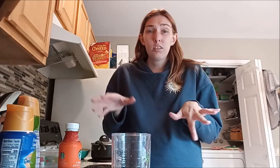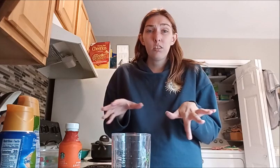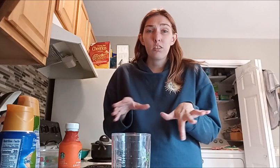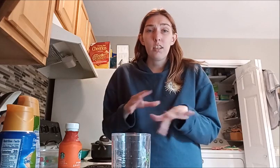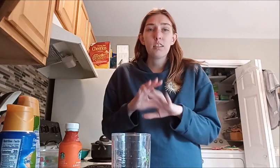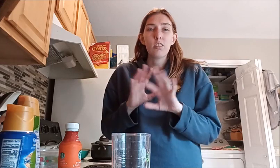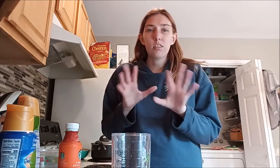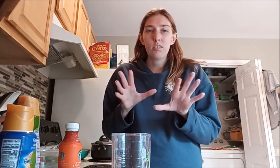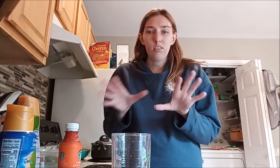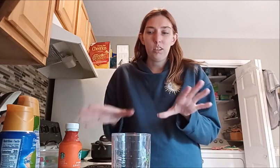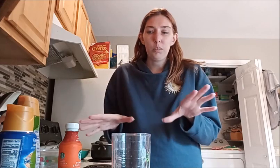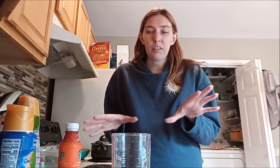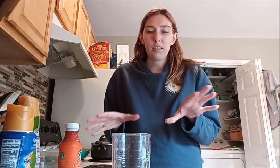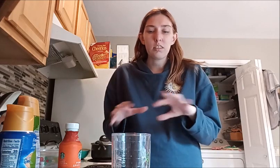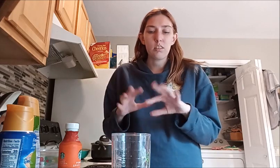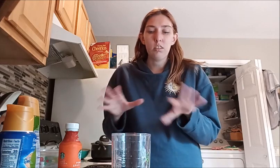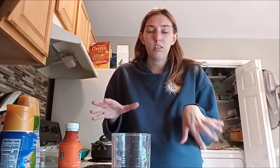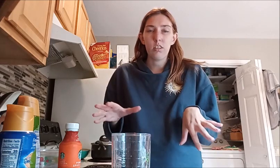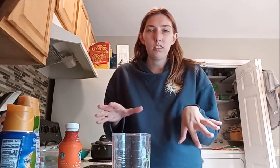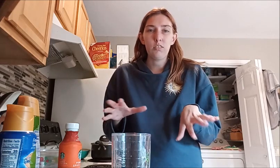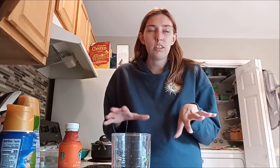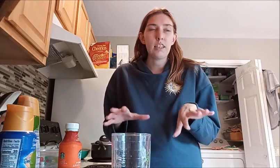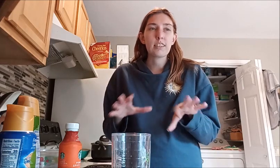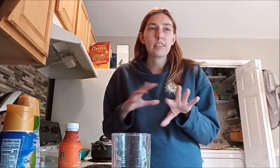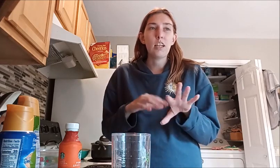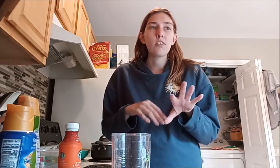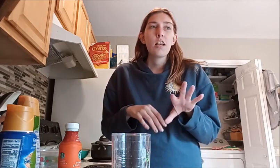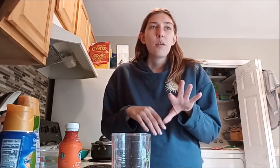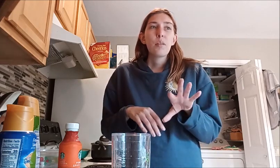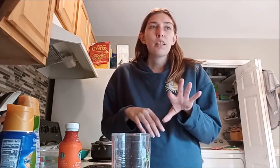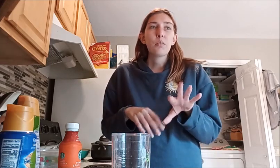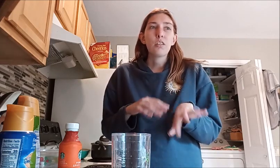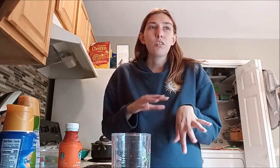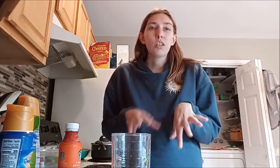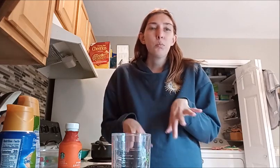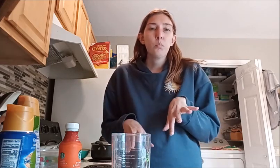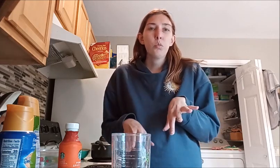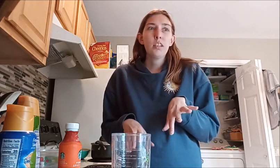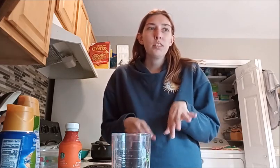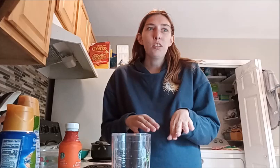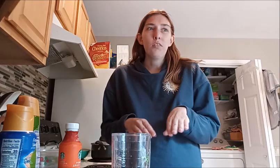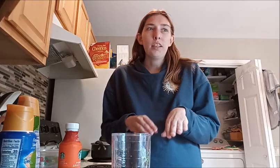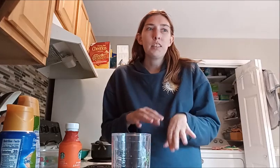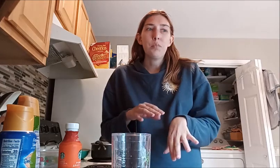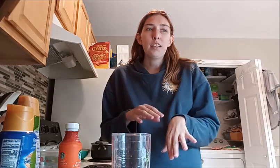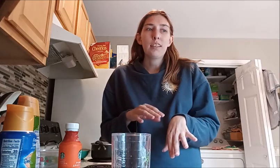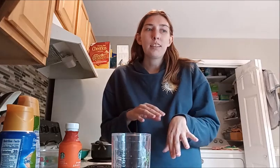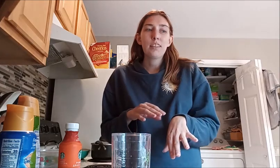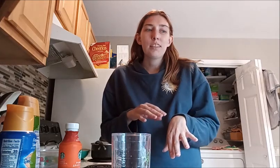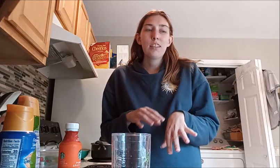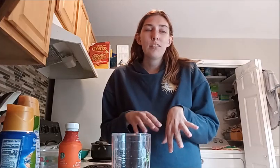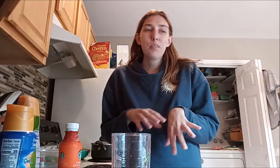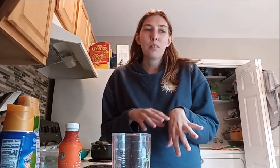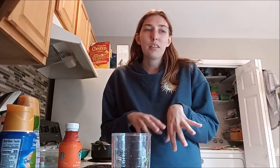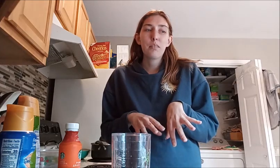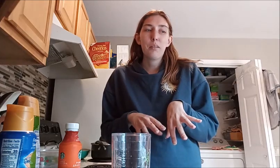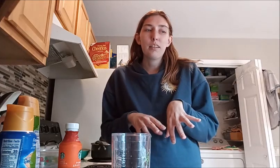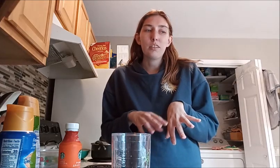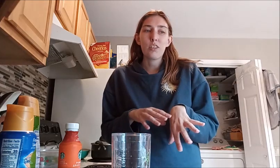still learning, so they're still learning how to make things, they're still learning different things and stuff, but, like, with the newer employees, no offense, but, like, you didn't really make the